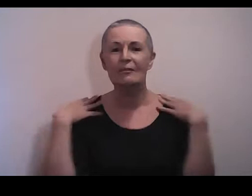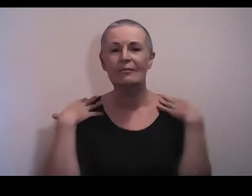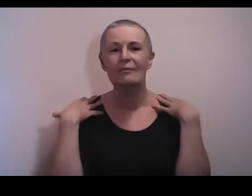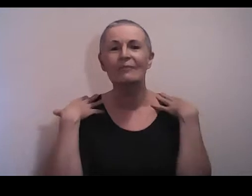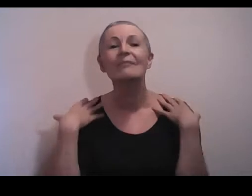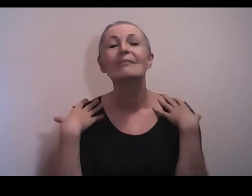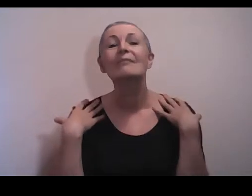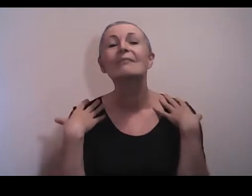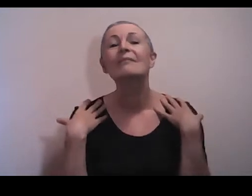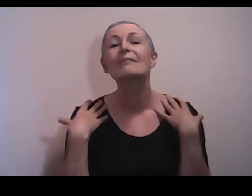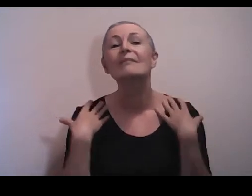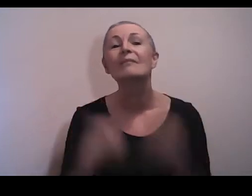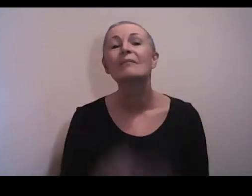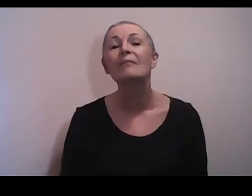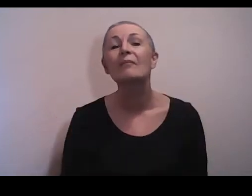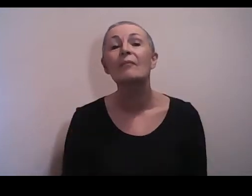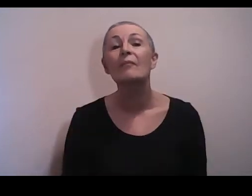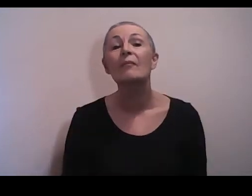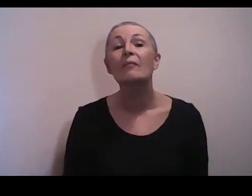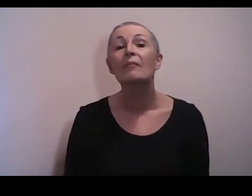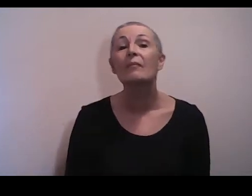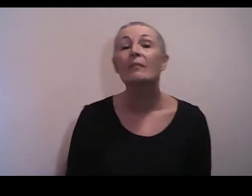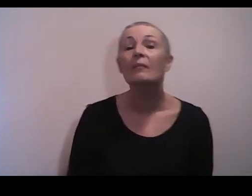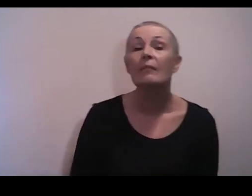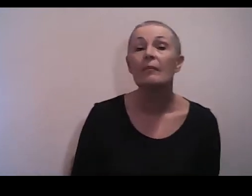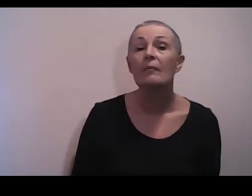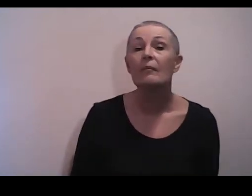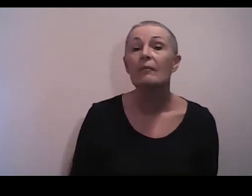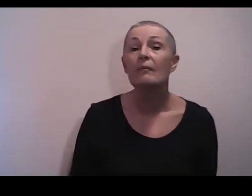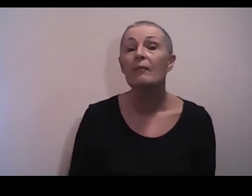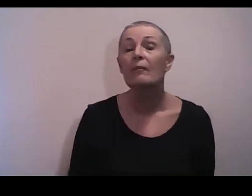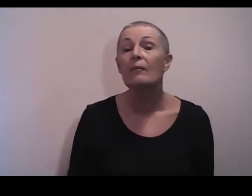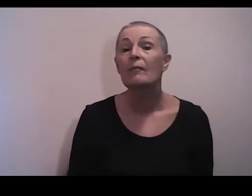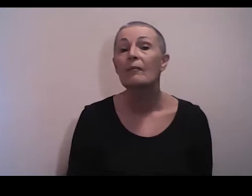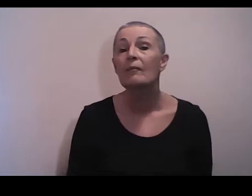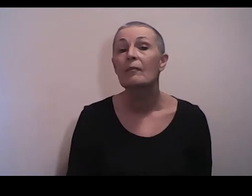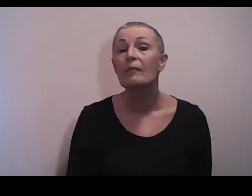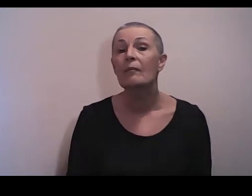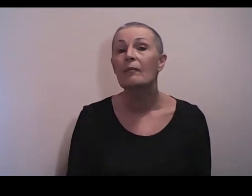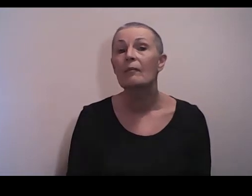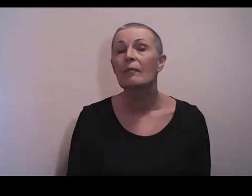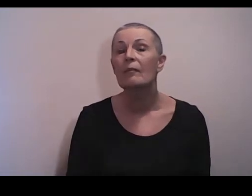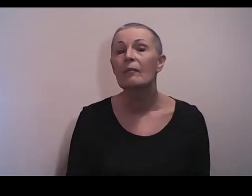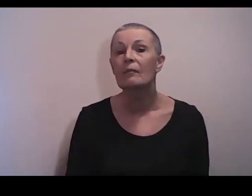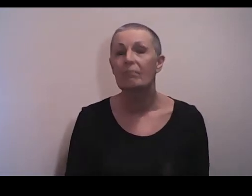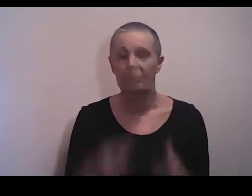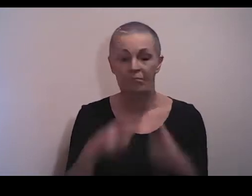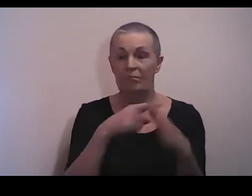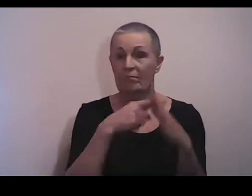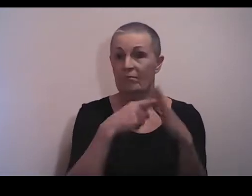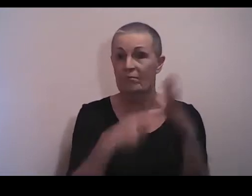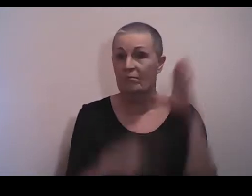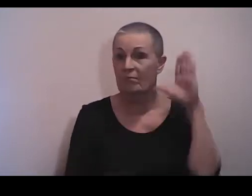And the point which is passing by here is also going to help lift headaches.